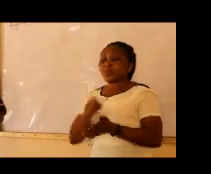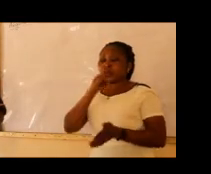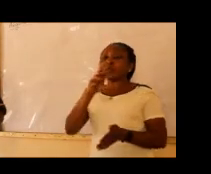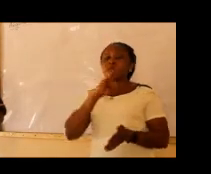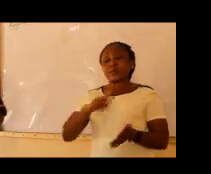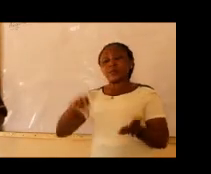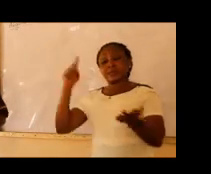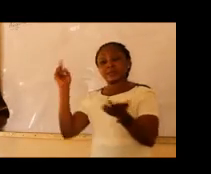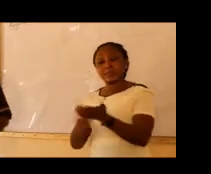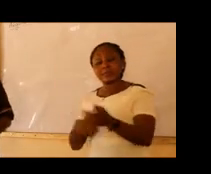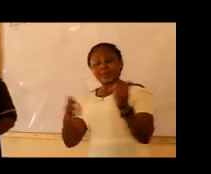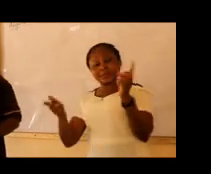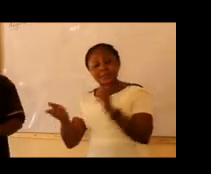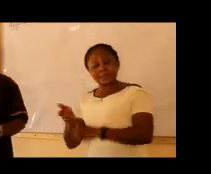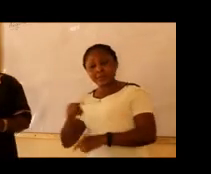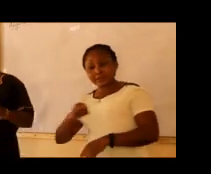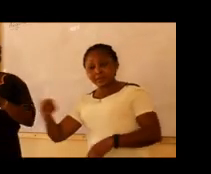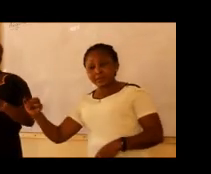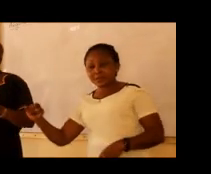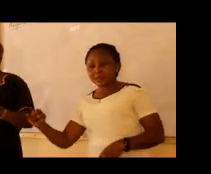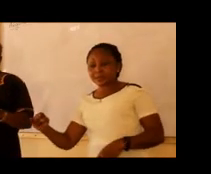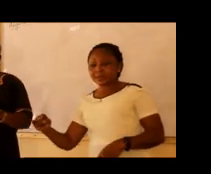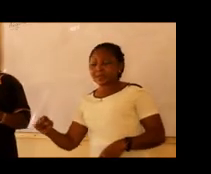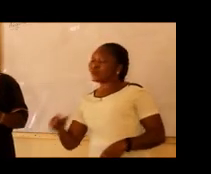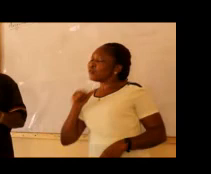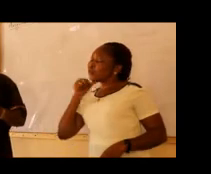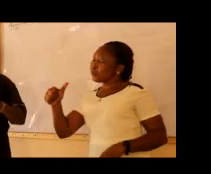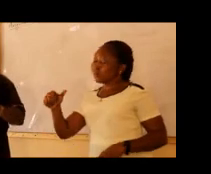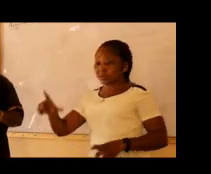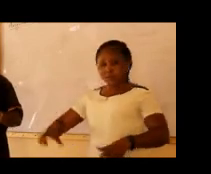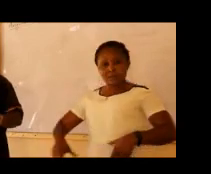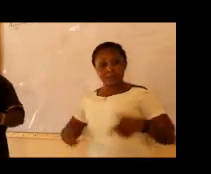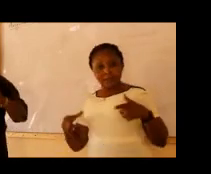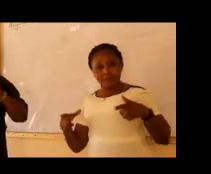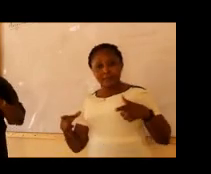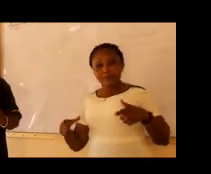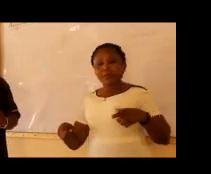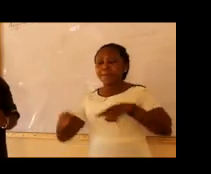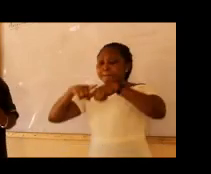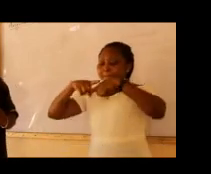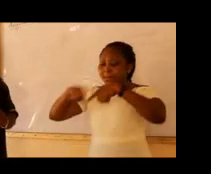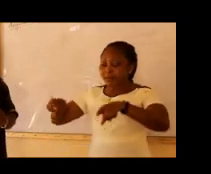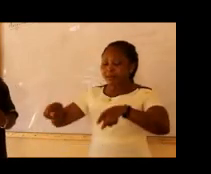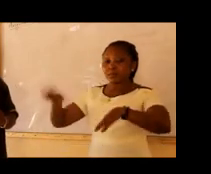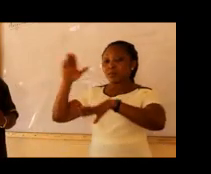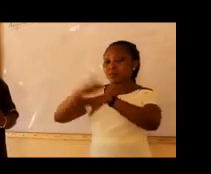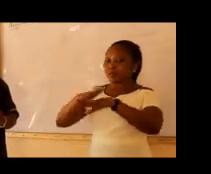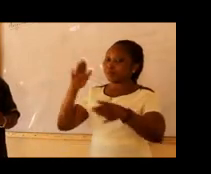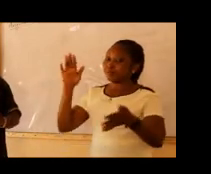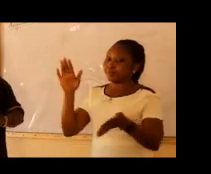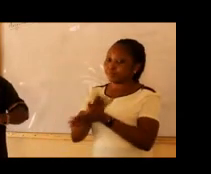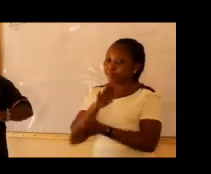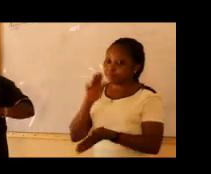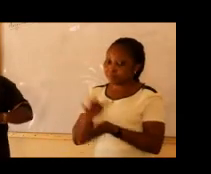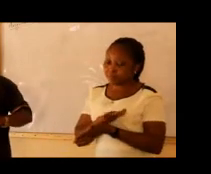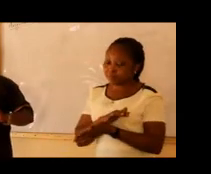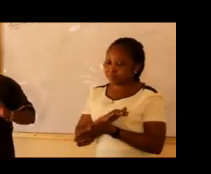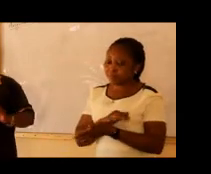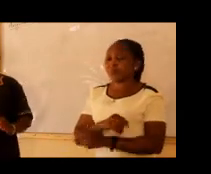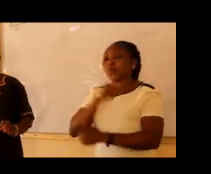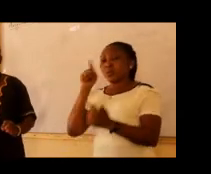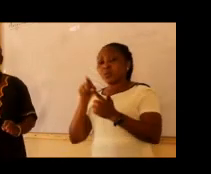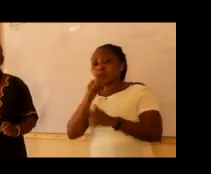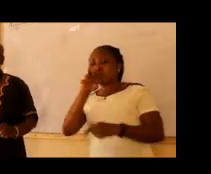debating not live, but on paper. So when you